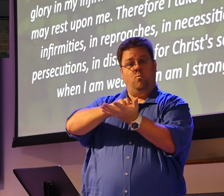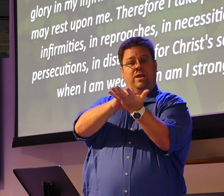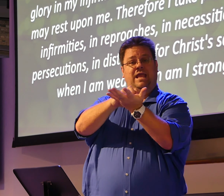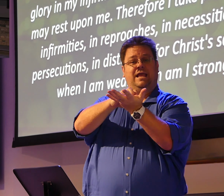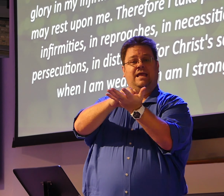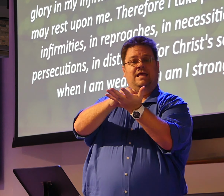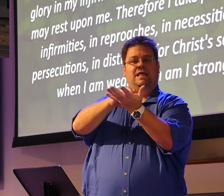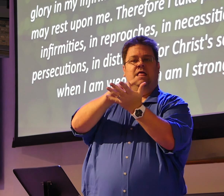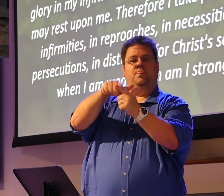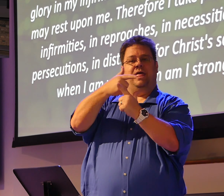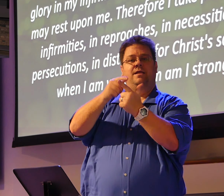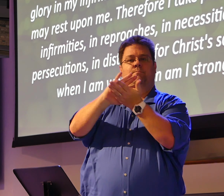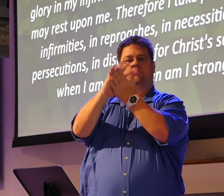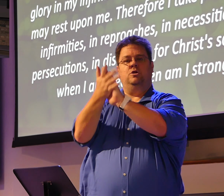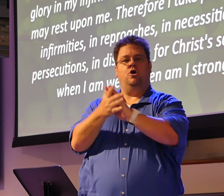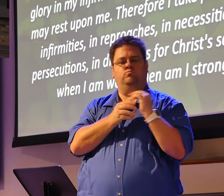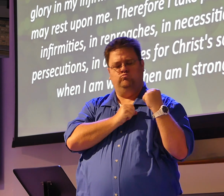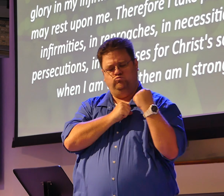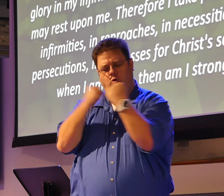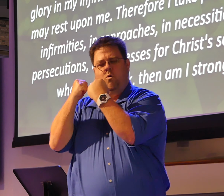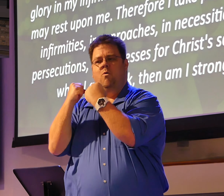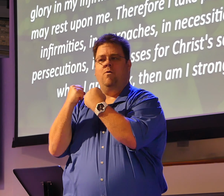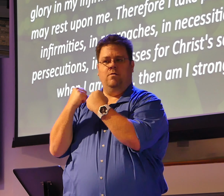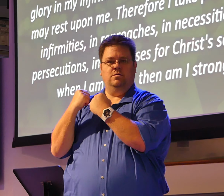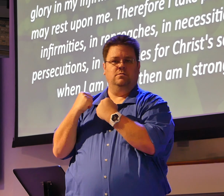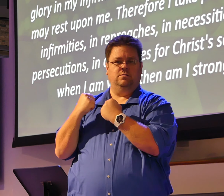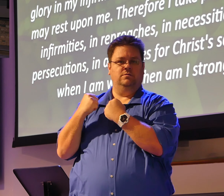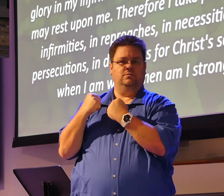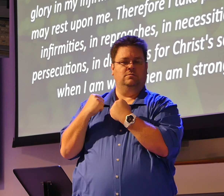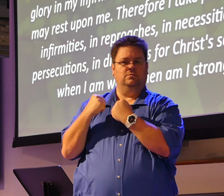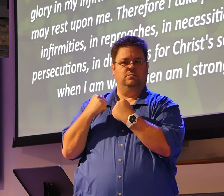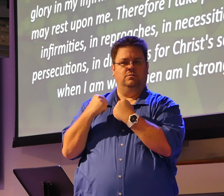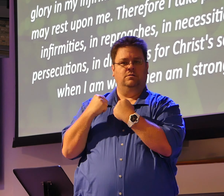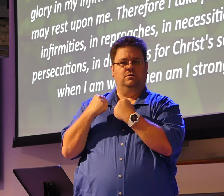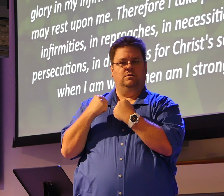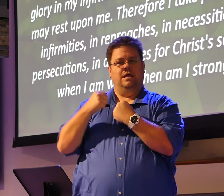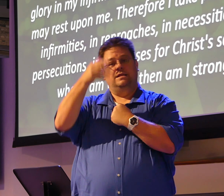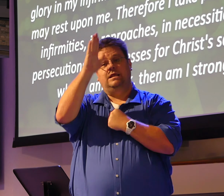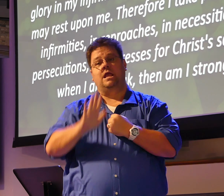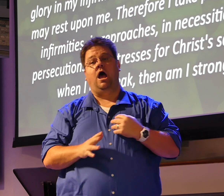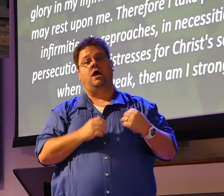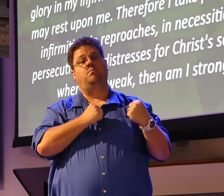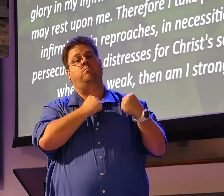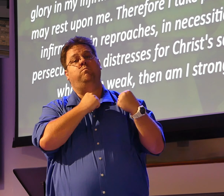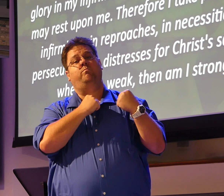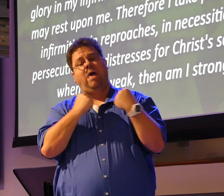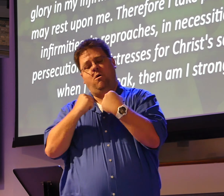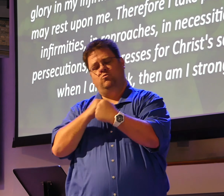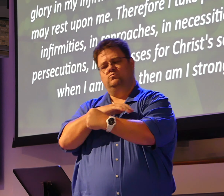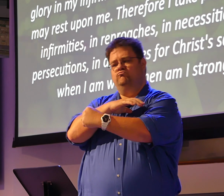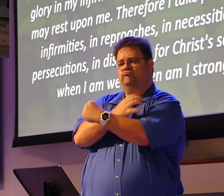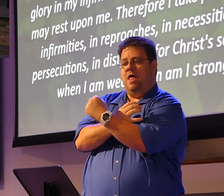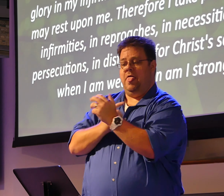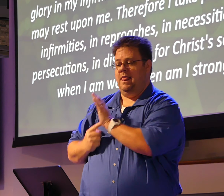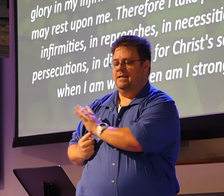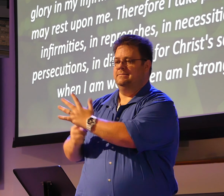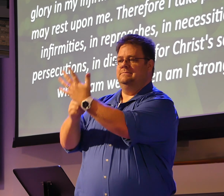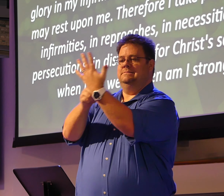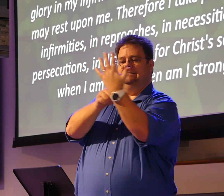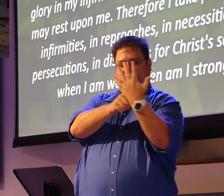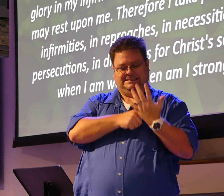weak he said i've learned then am i what strong then am i strong god's power is